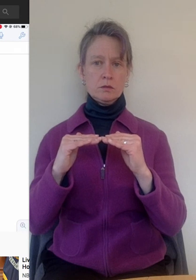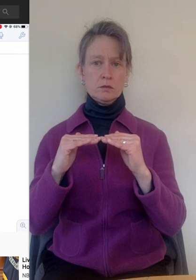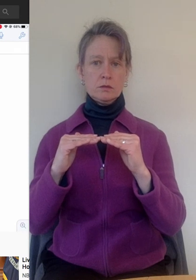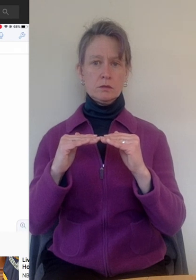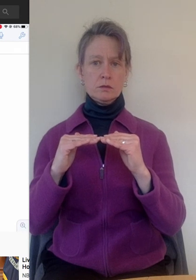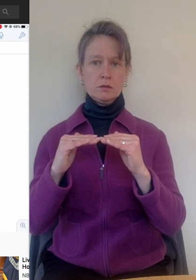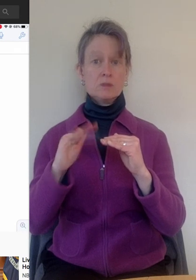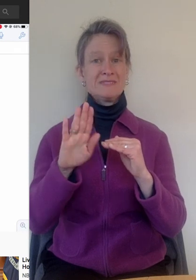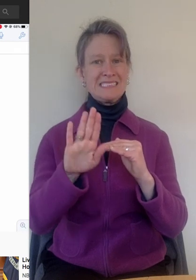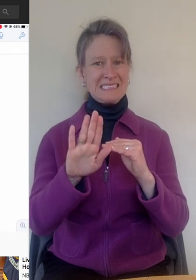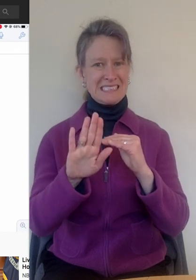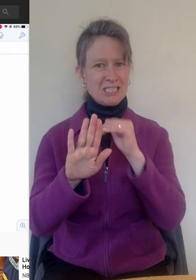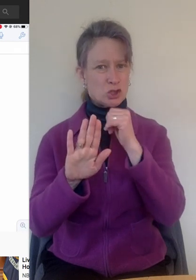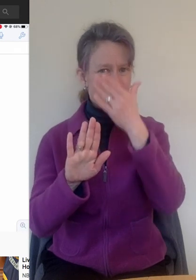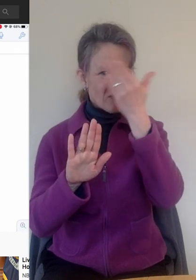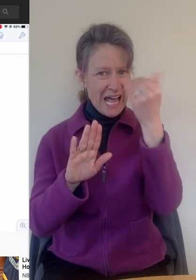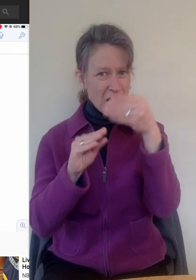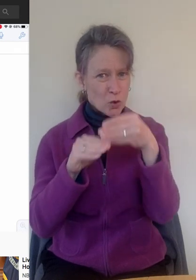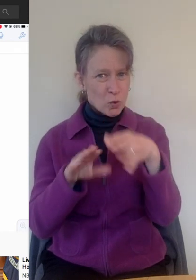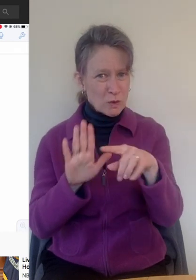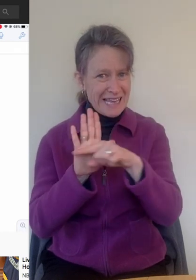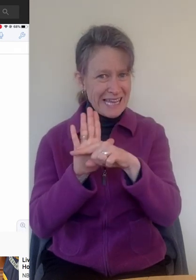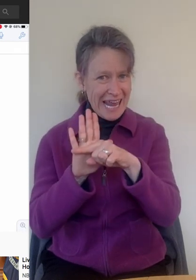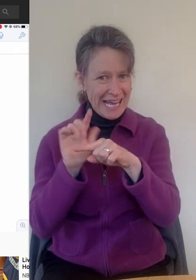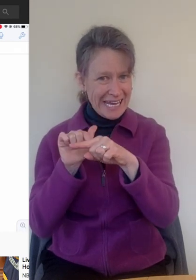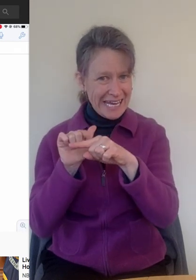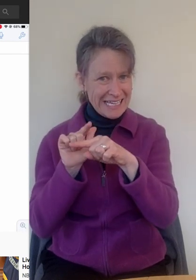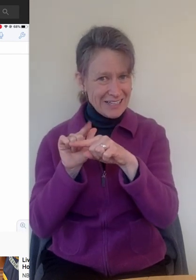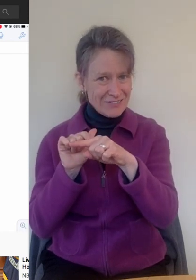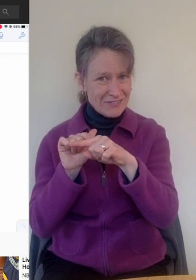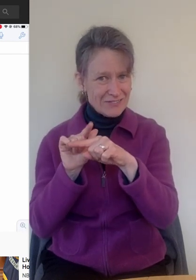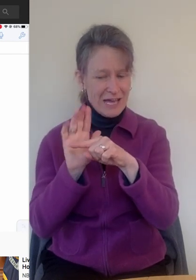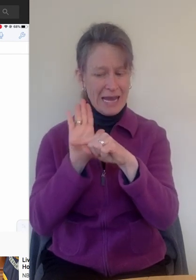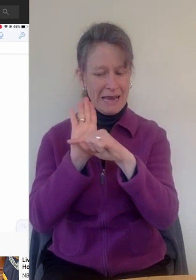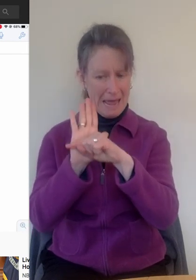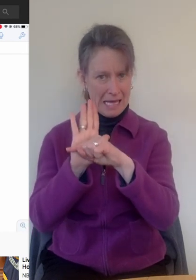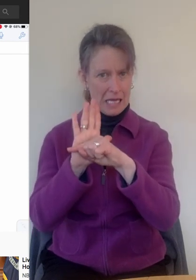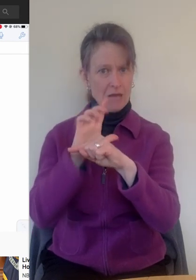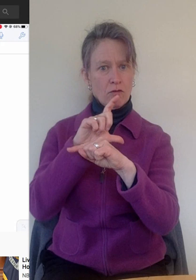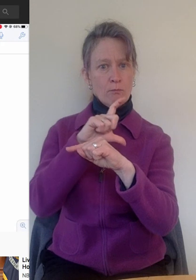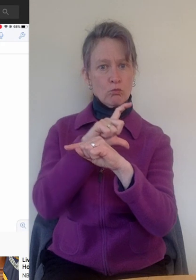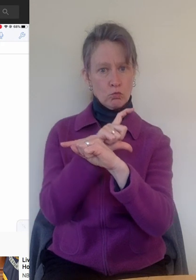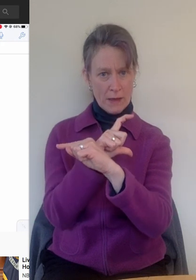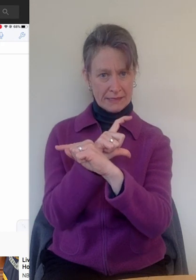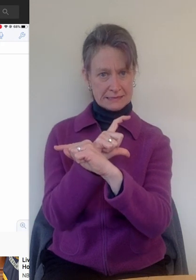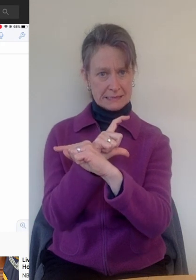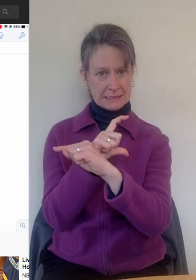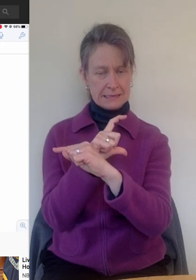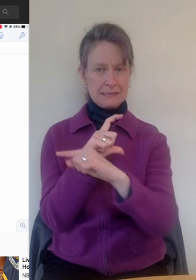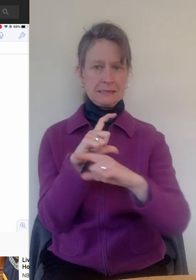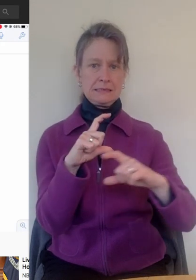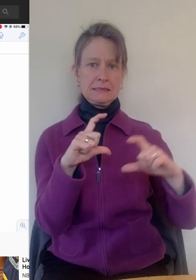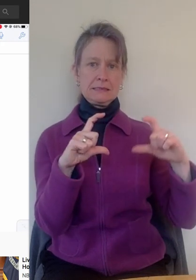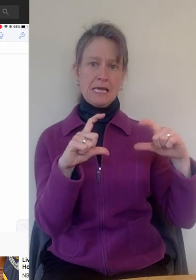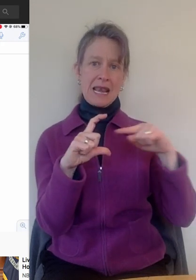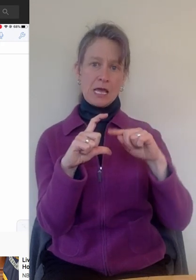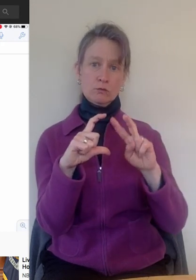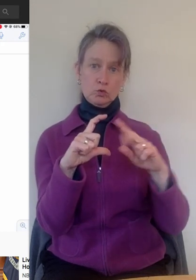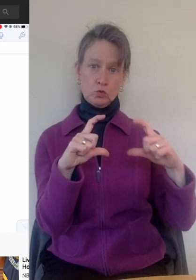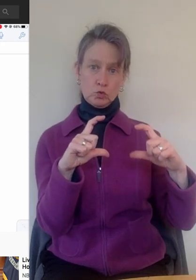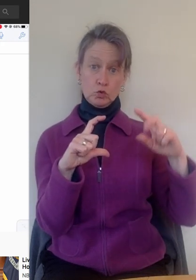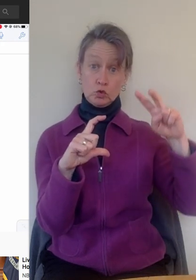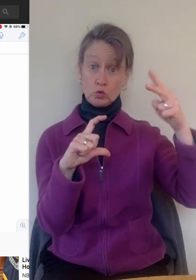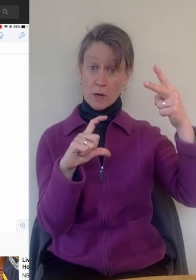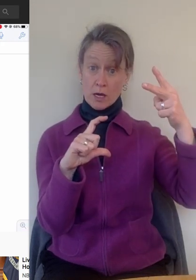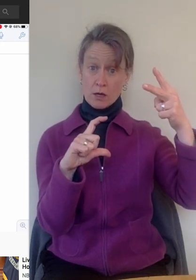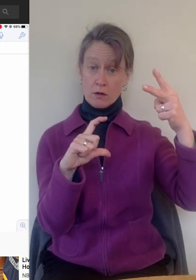don't forget about that little negative in front, parentheses, negative 2 squared